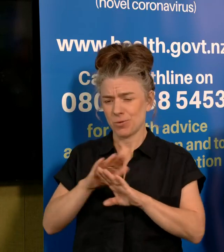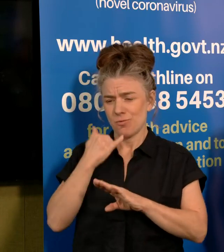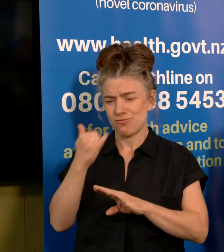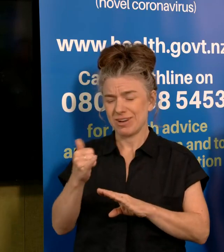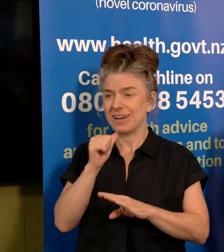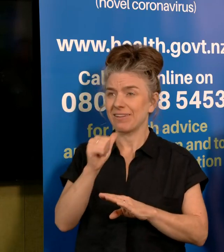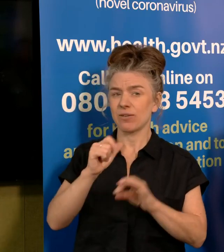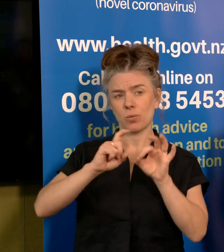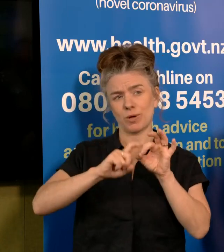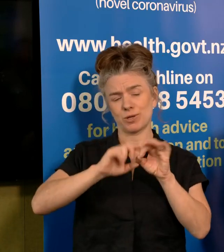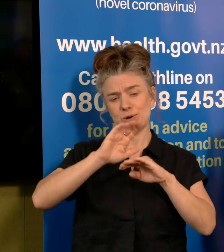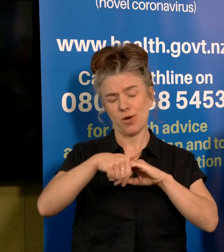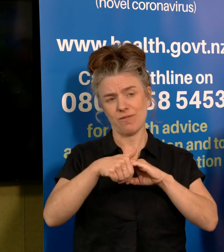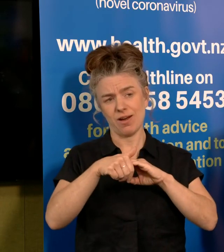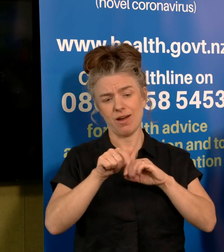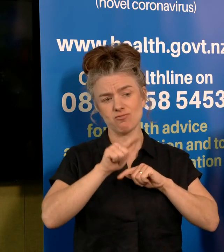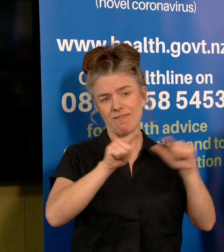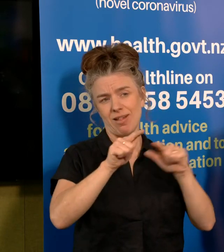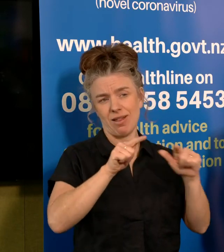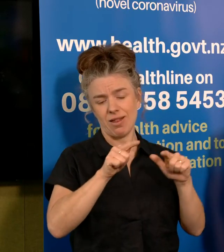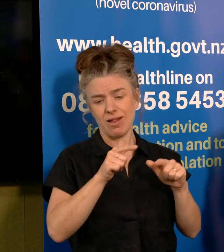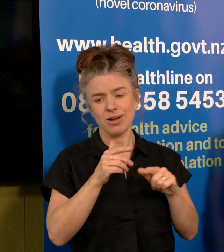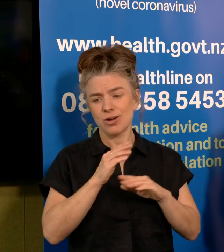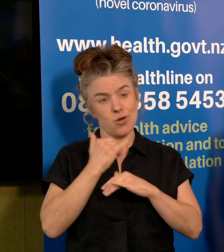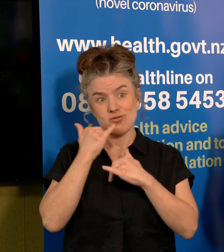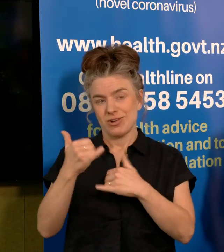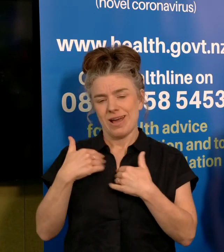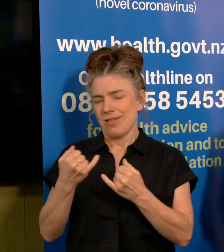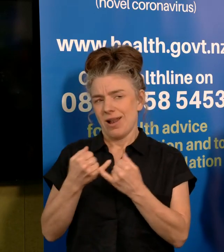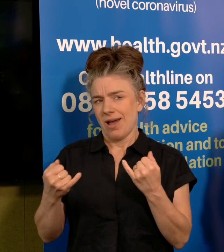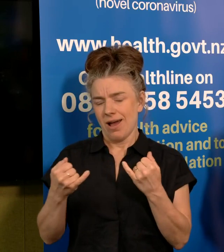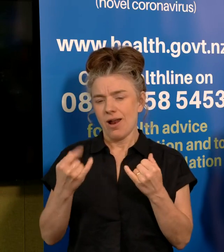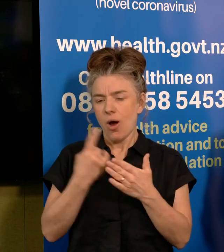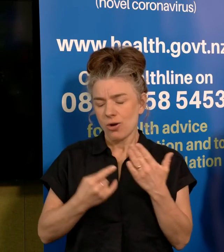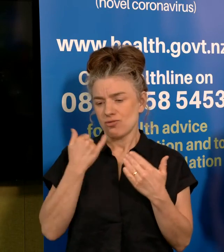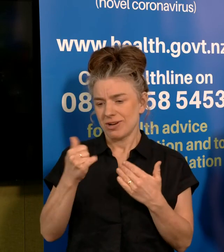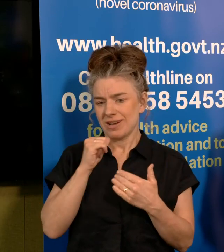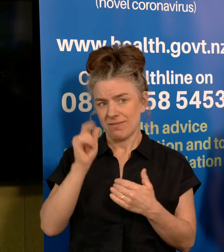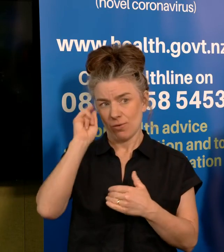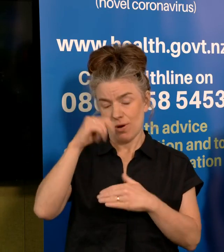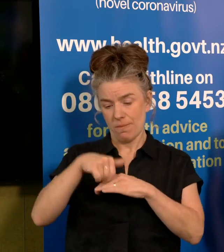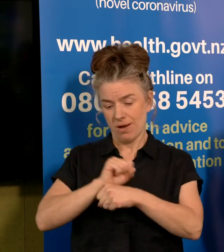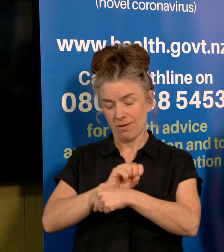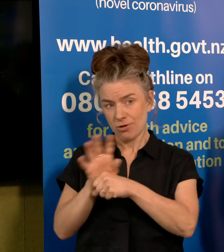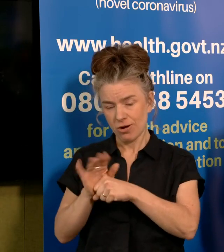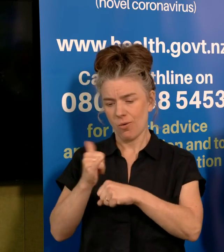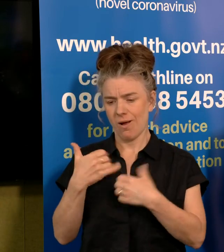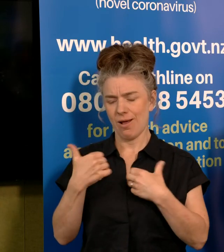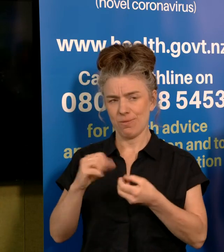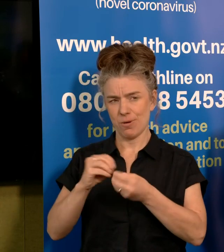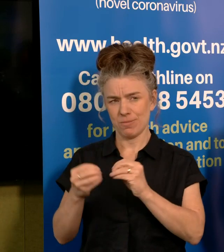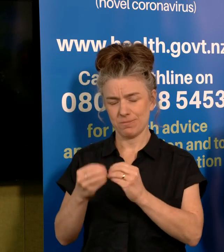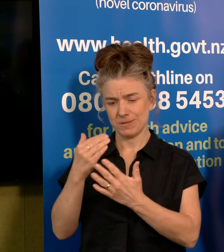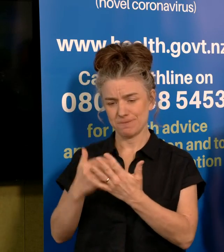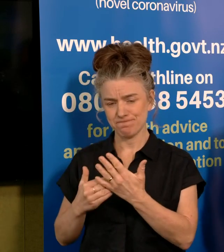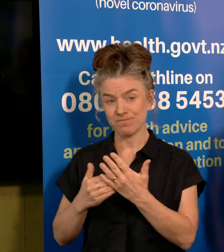can I just ask people to be judicious in their calling of Healthline to make sure that staff are able to speak to the people who are most